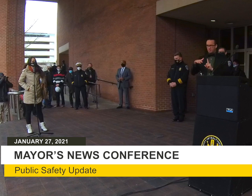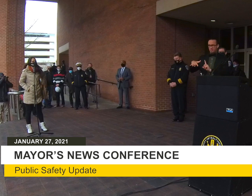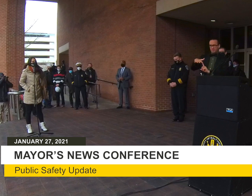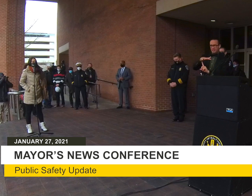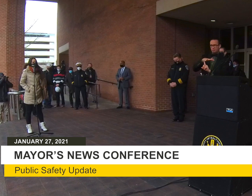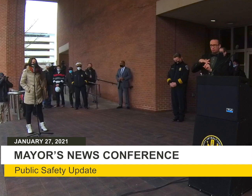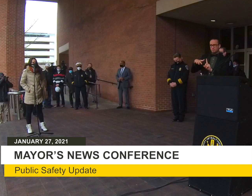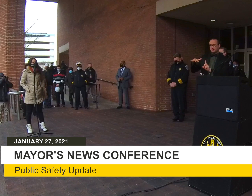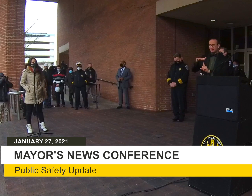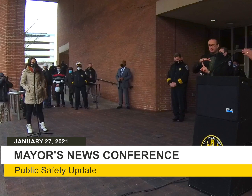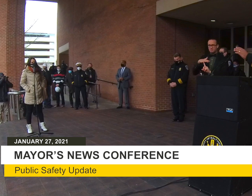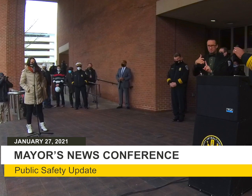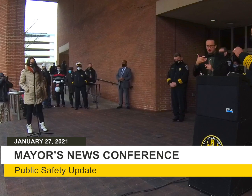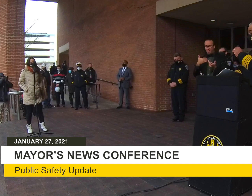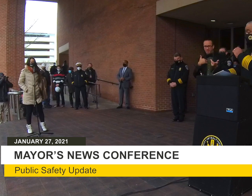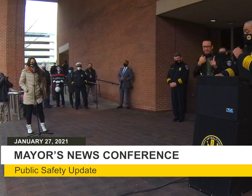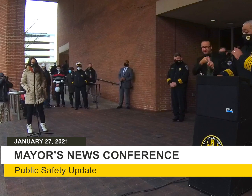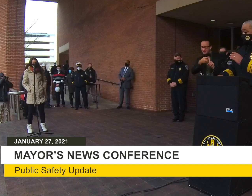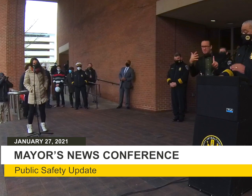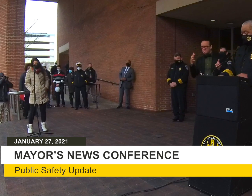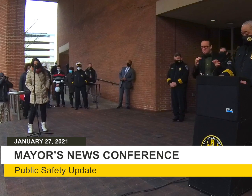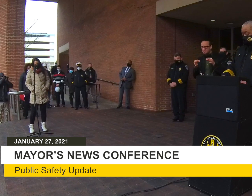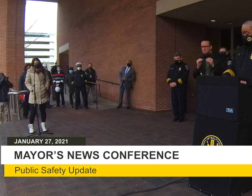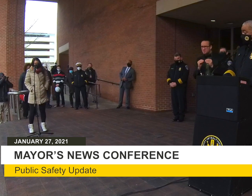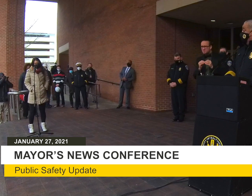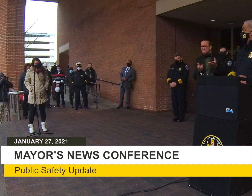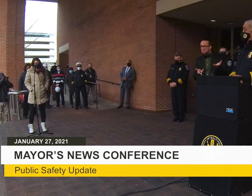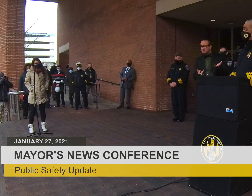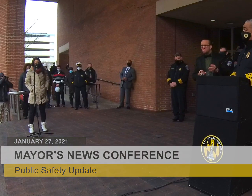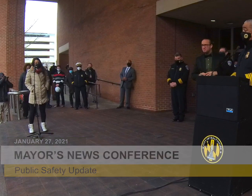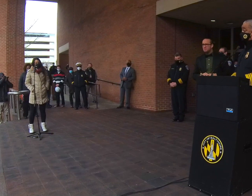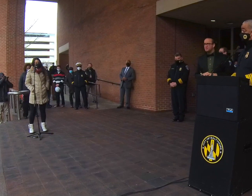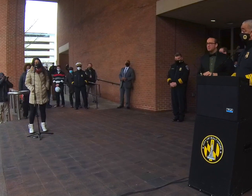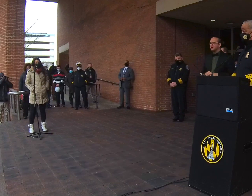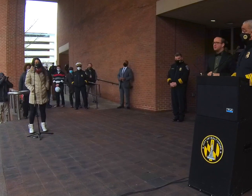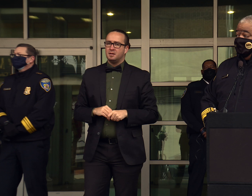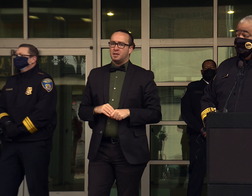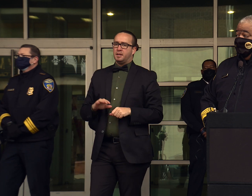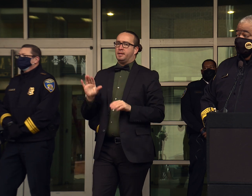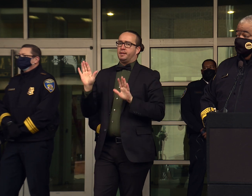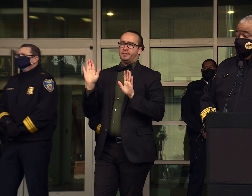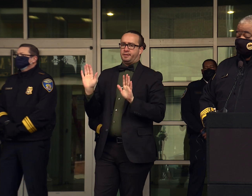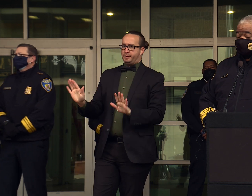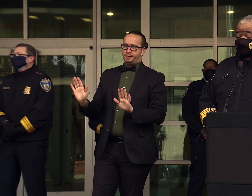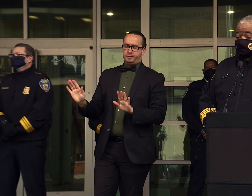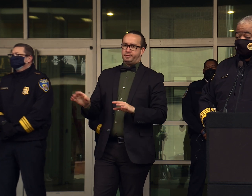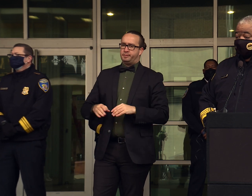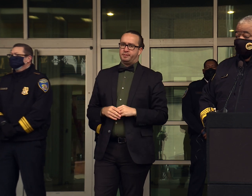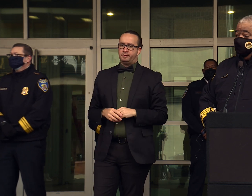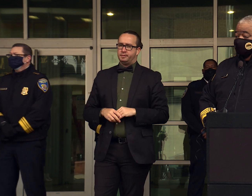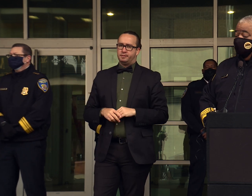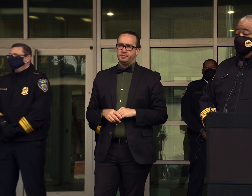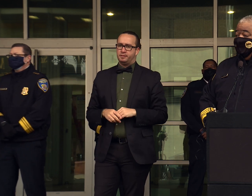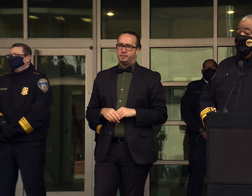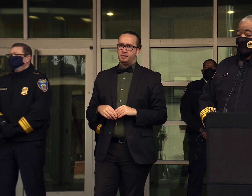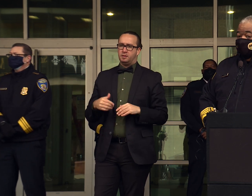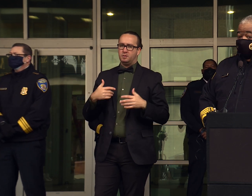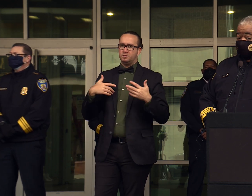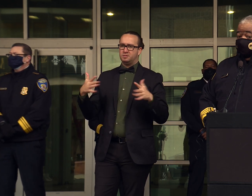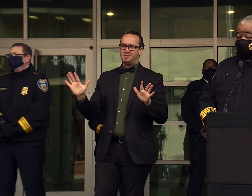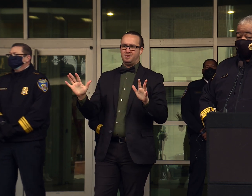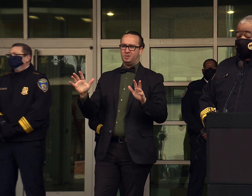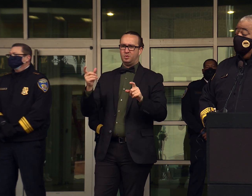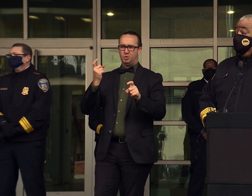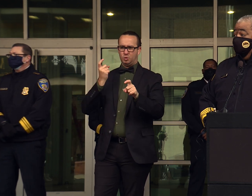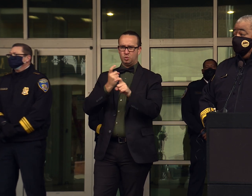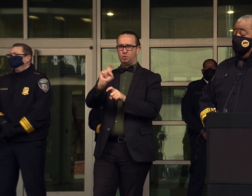point? Well, Alexa, what I don't want to do is compromise the investigation. What I can say is we